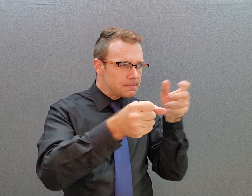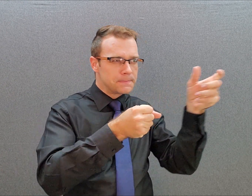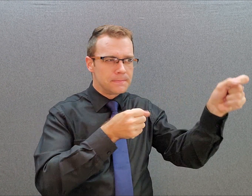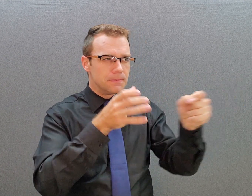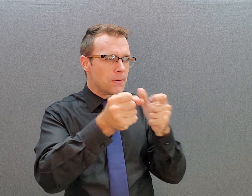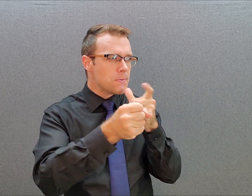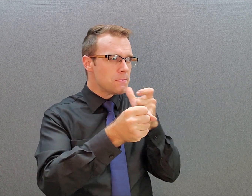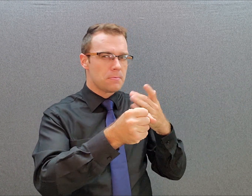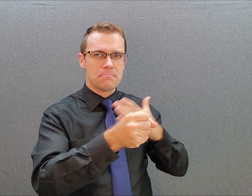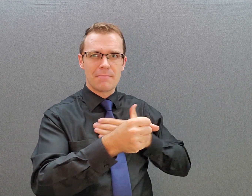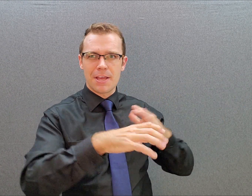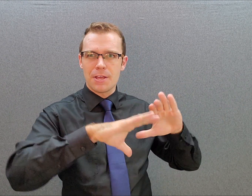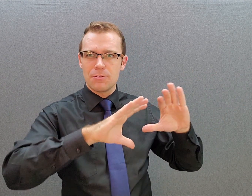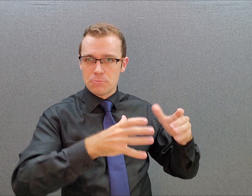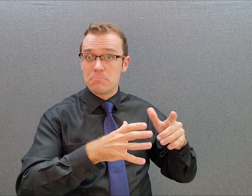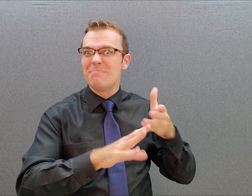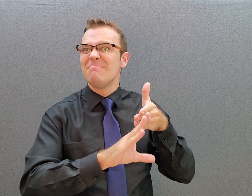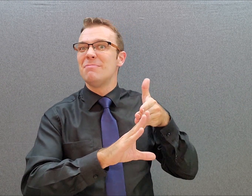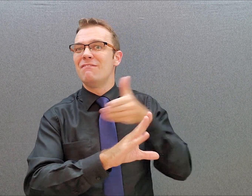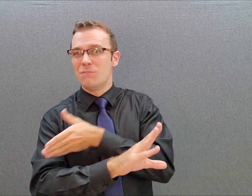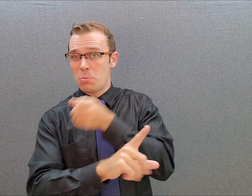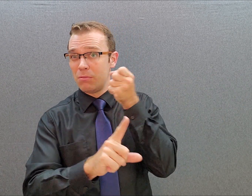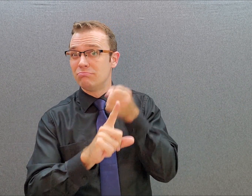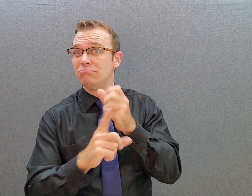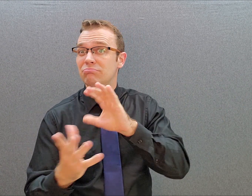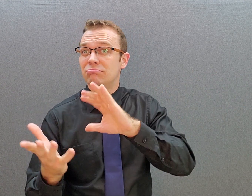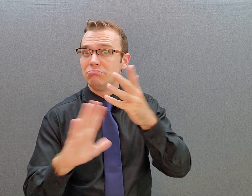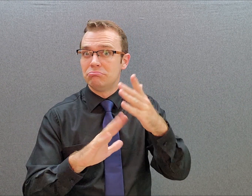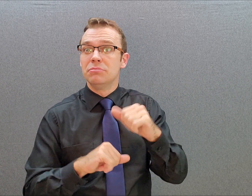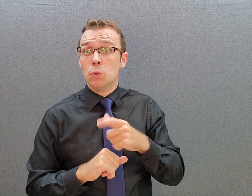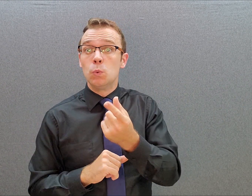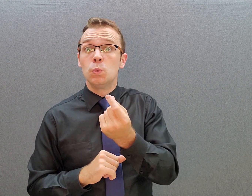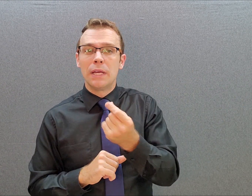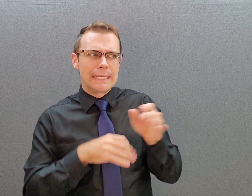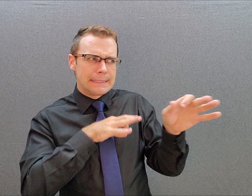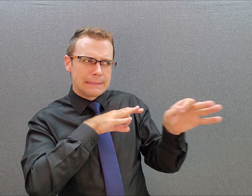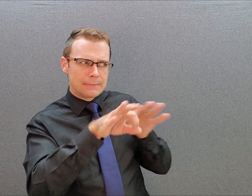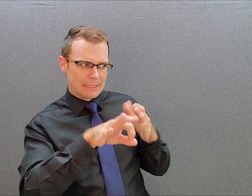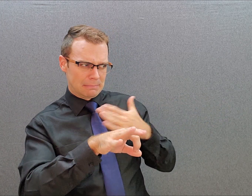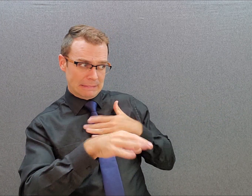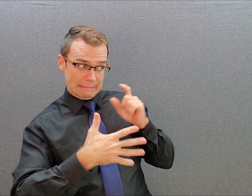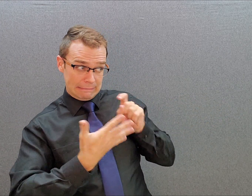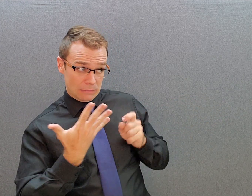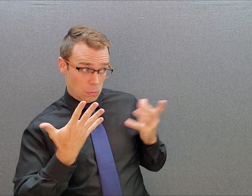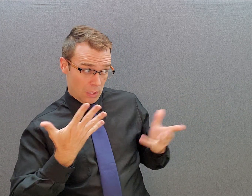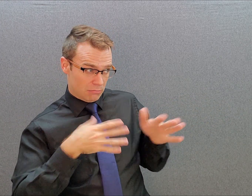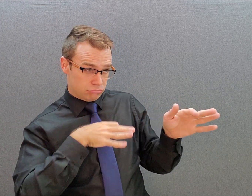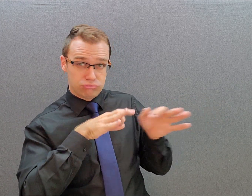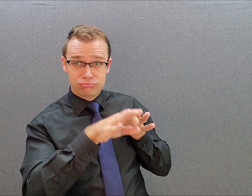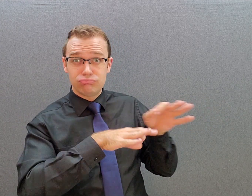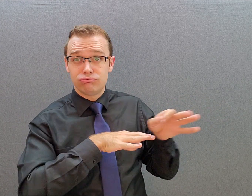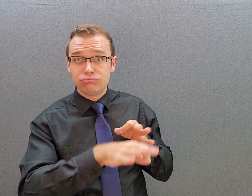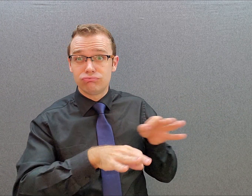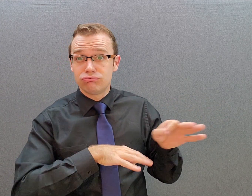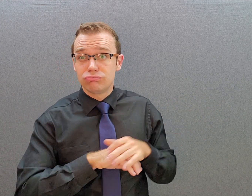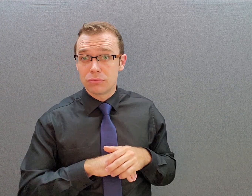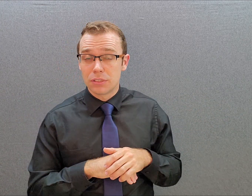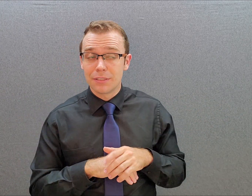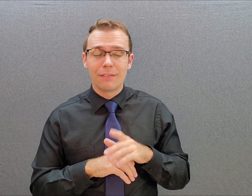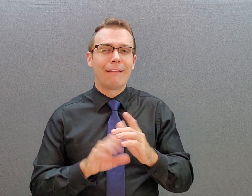disaster and talk to each member about your individual needs. Here are some ideas to consider when creating your